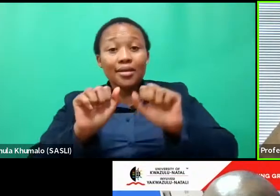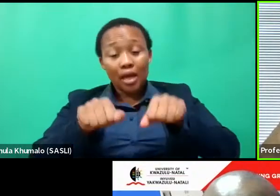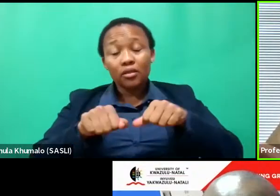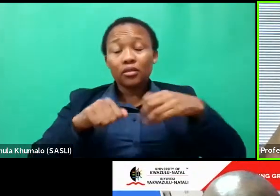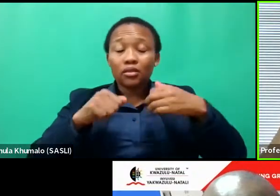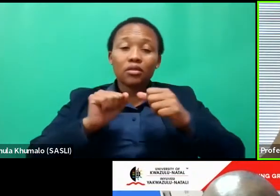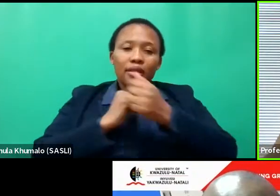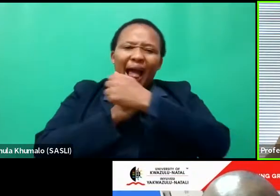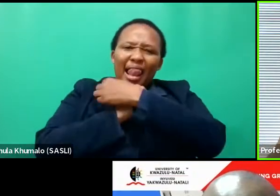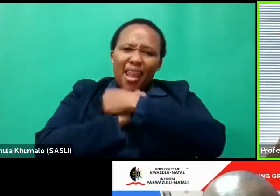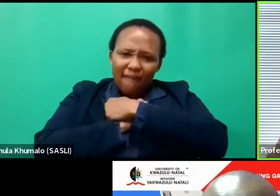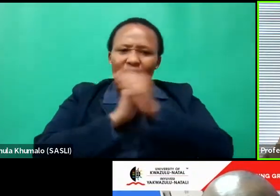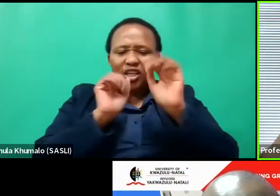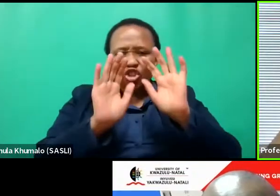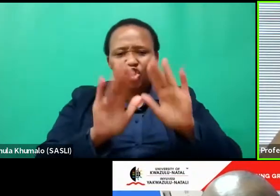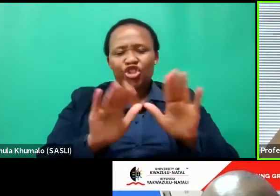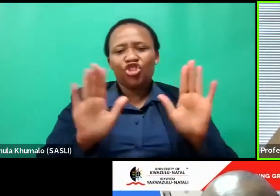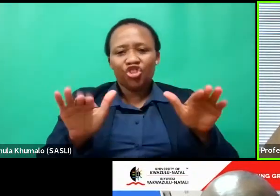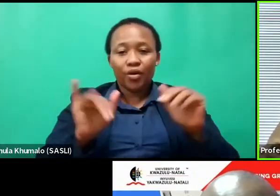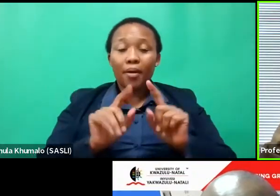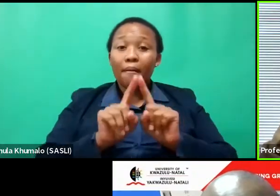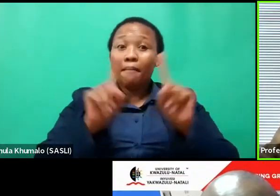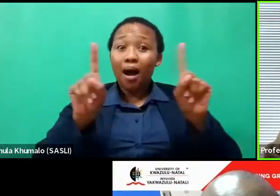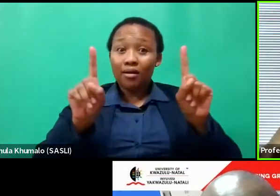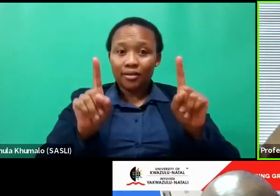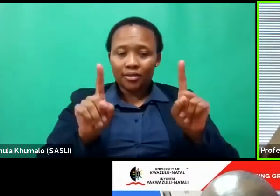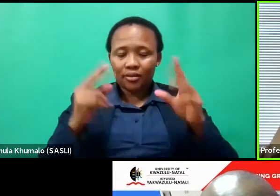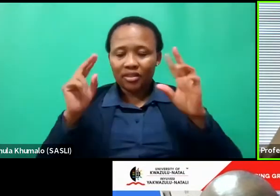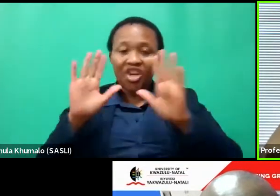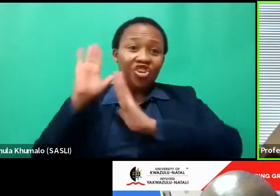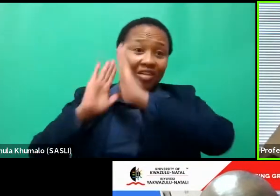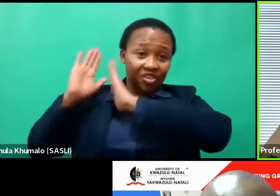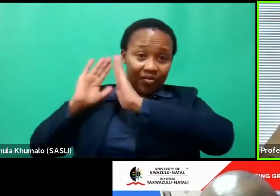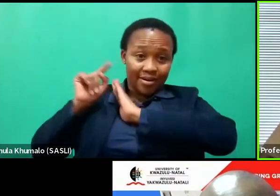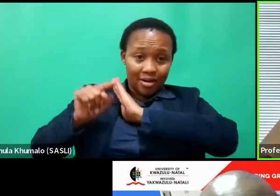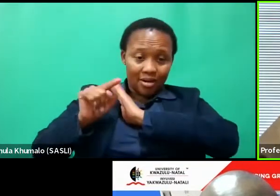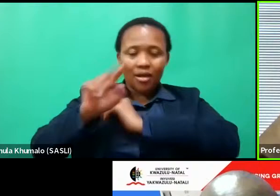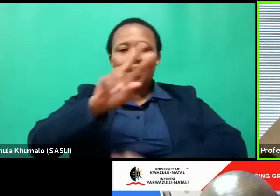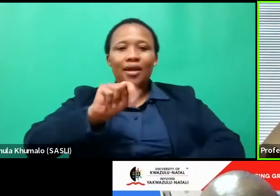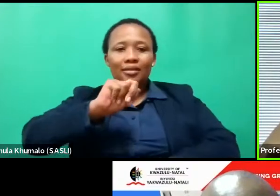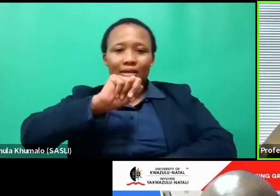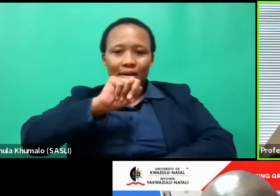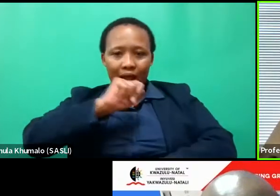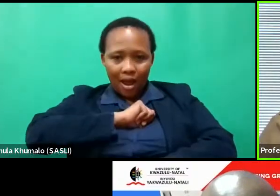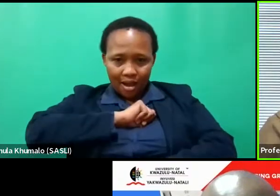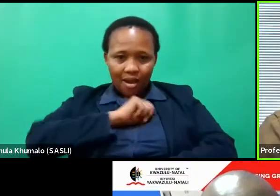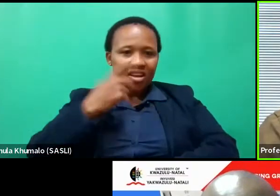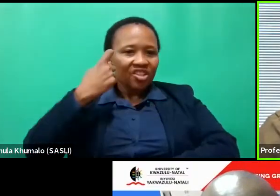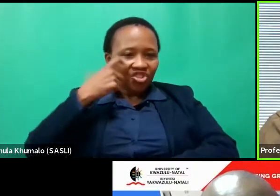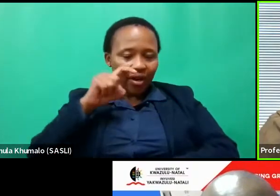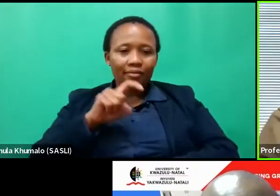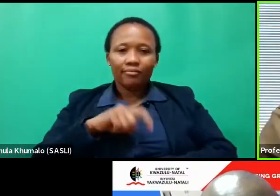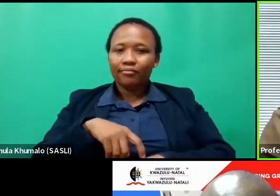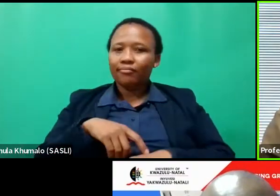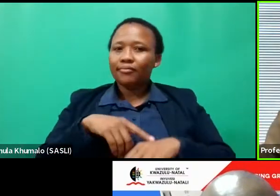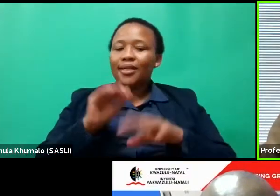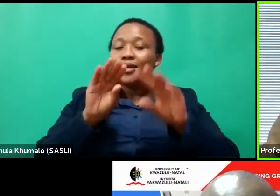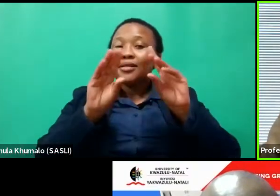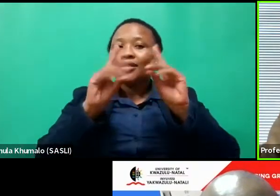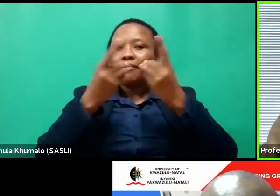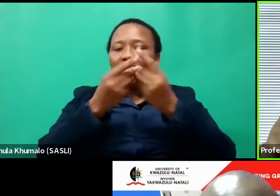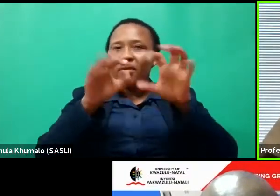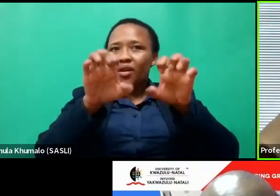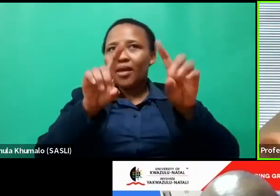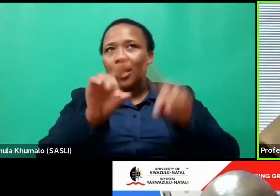that. Look at the history in KZN. Go to the KZN education department, ask them what happened 10 years ago, 15 years ago